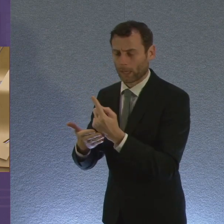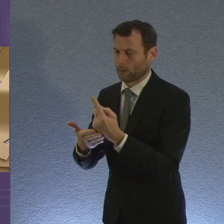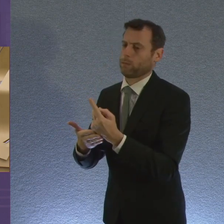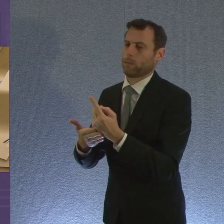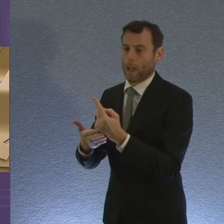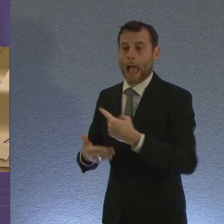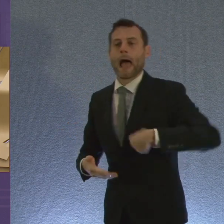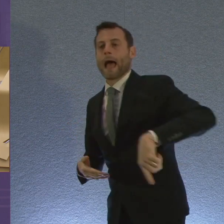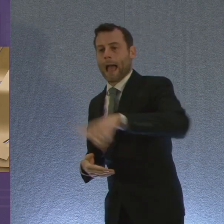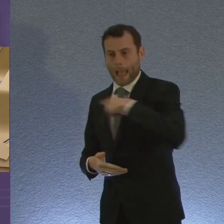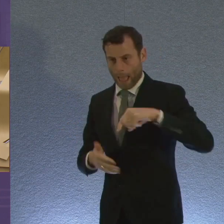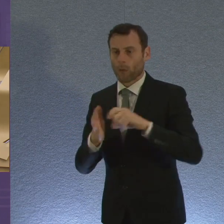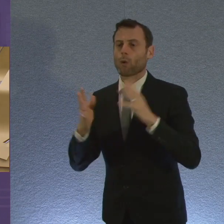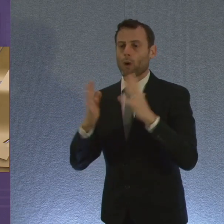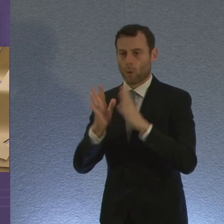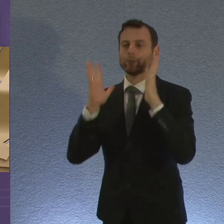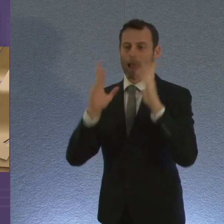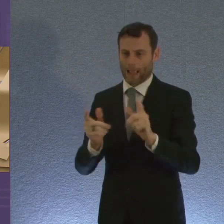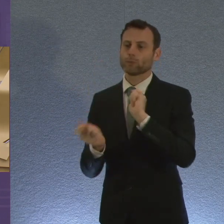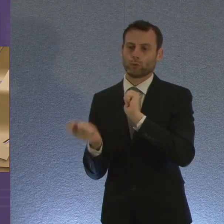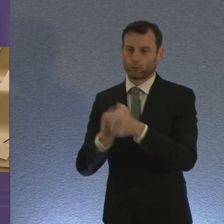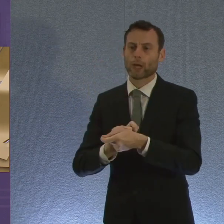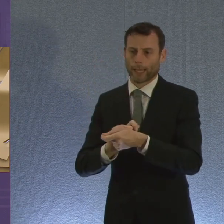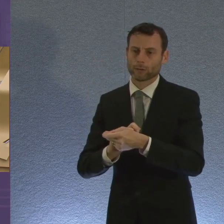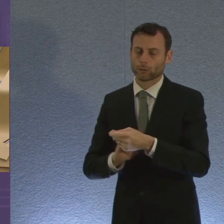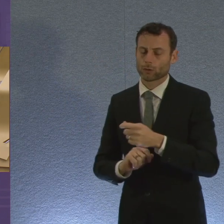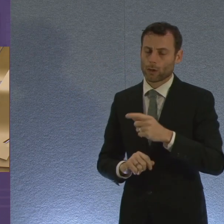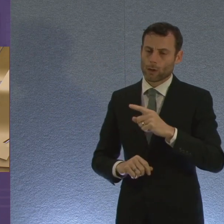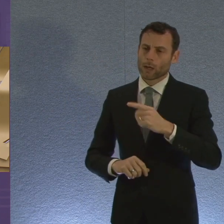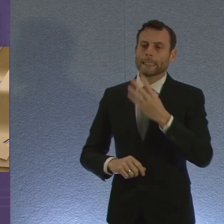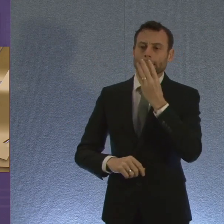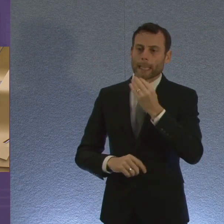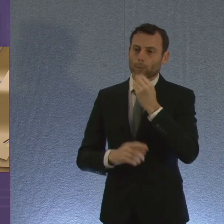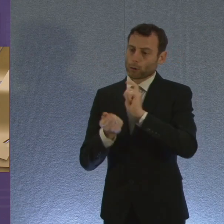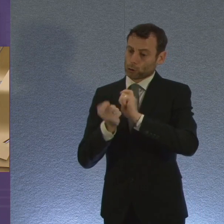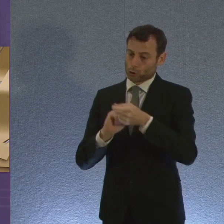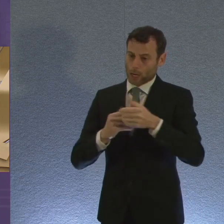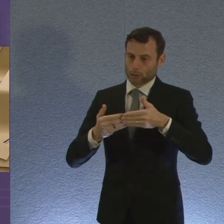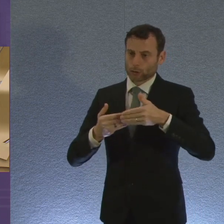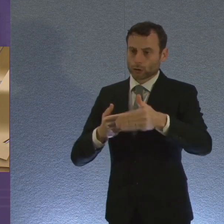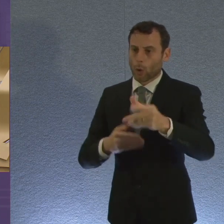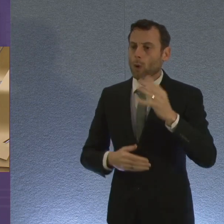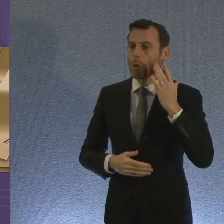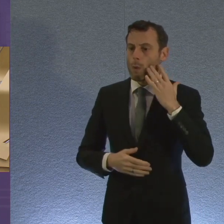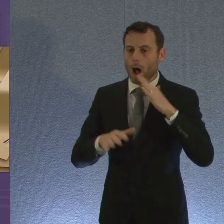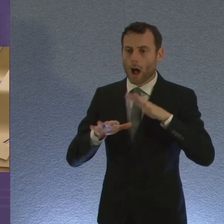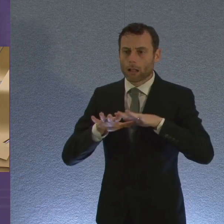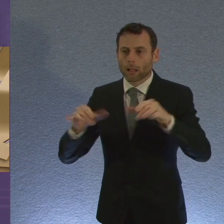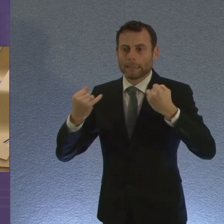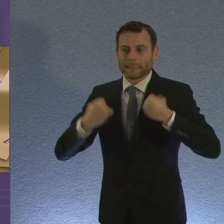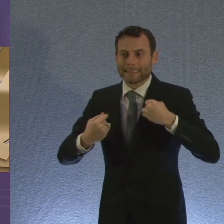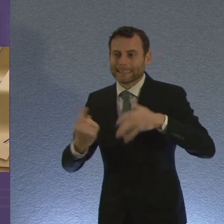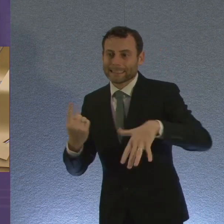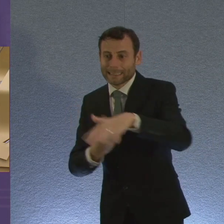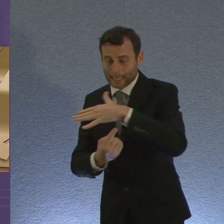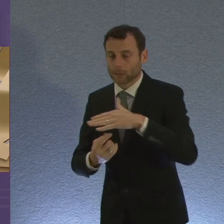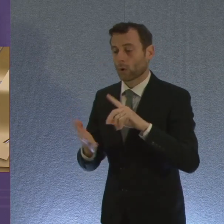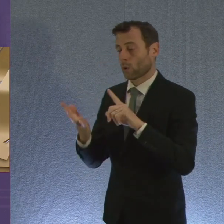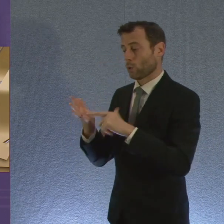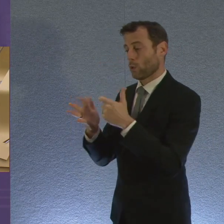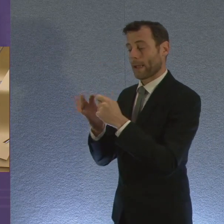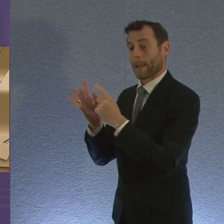in response to the coronavirus crisis. We took the first step last week when the Parliament gave its consent to the UK bill, now the